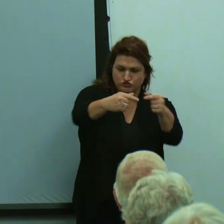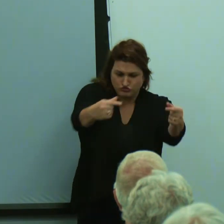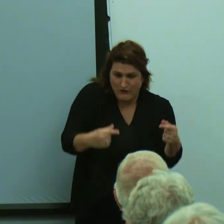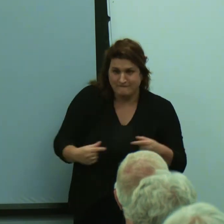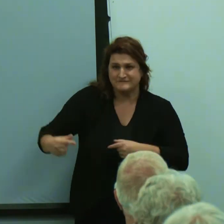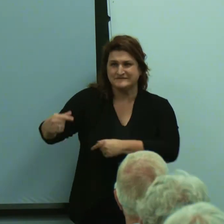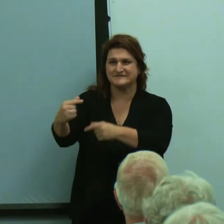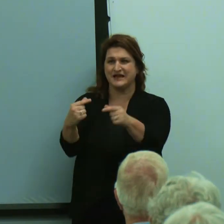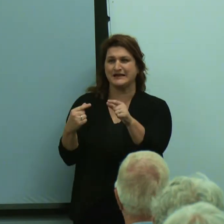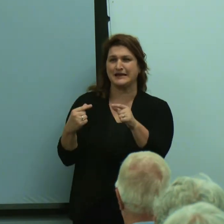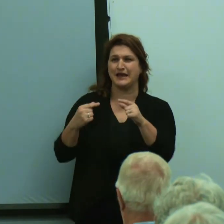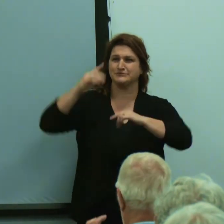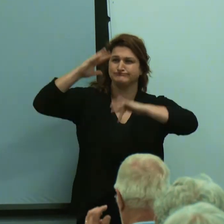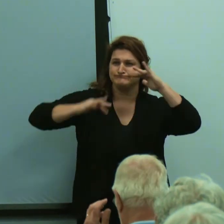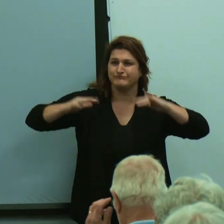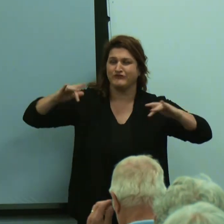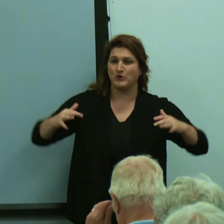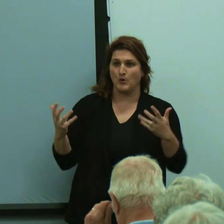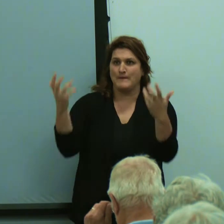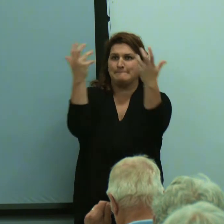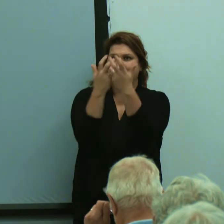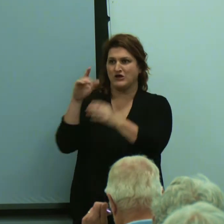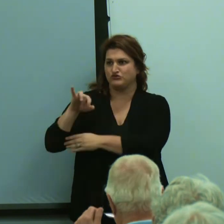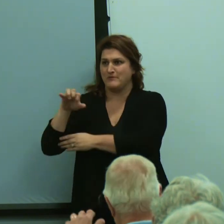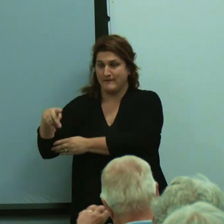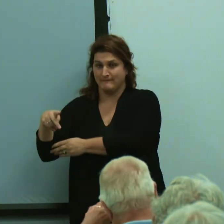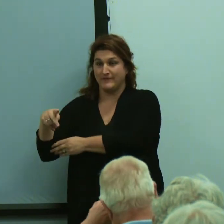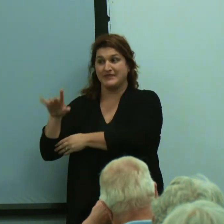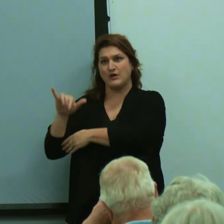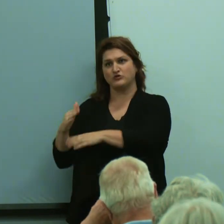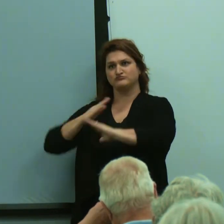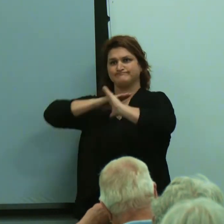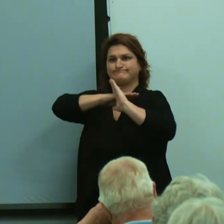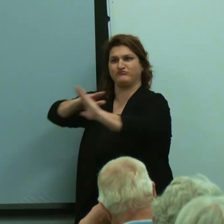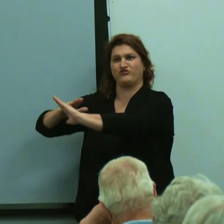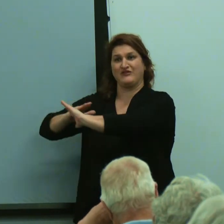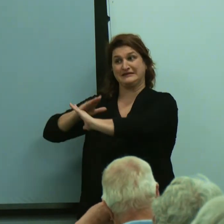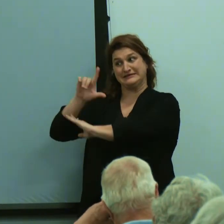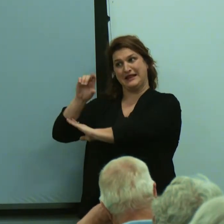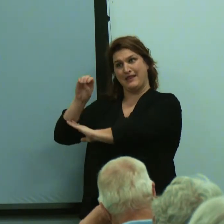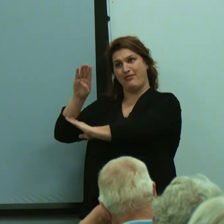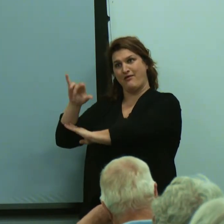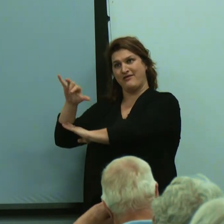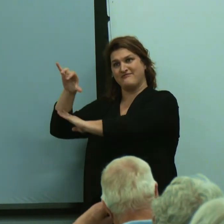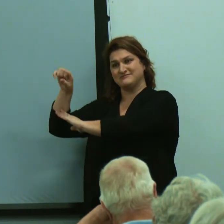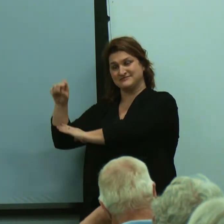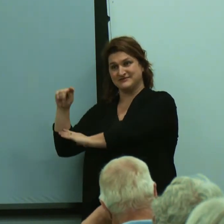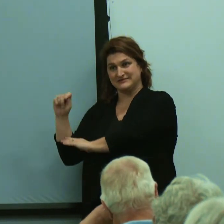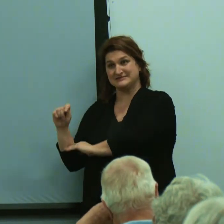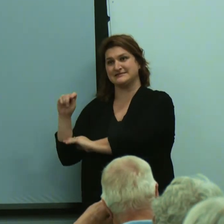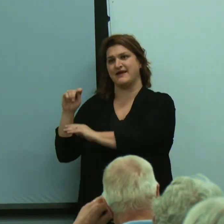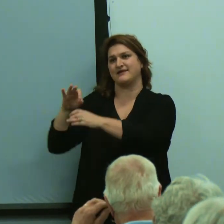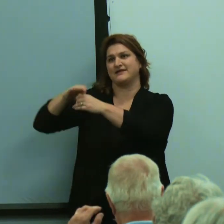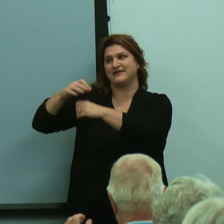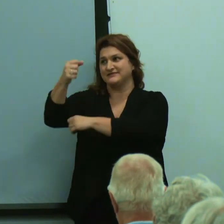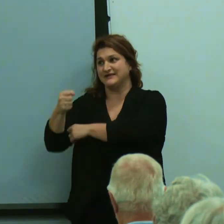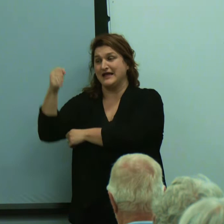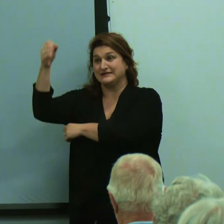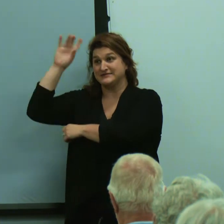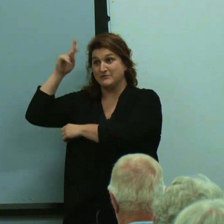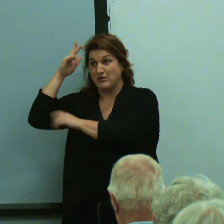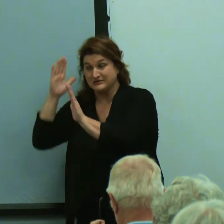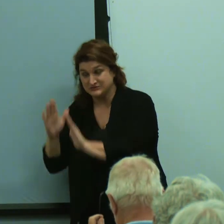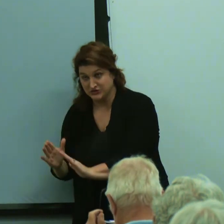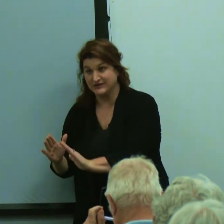The initiative would have also barred lobbyists and elected officials from joining the commission under the theory that voters